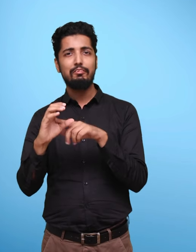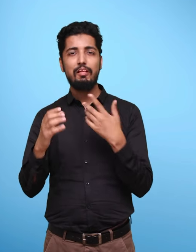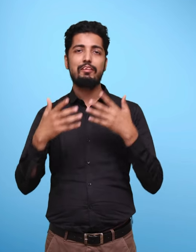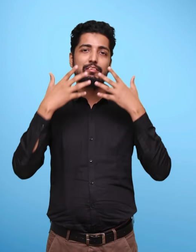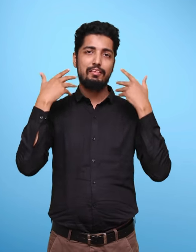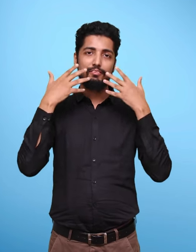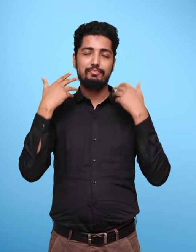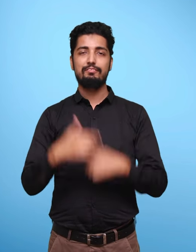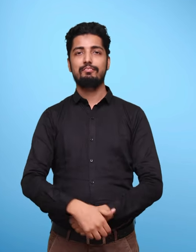cat.